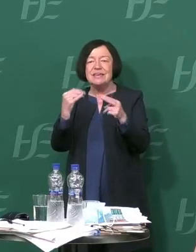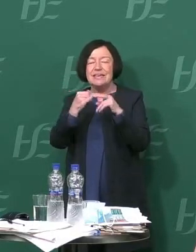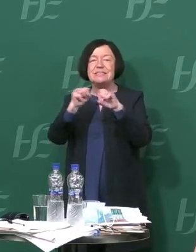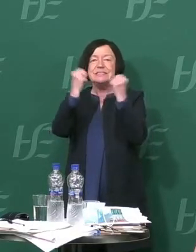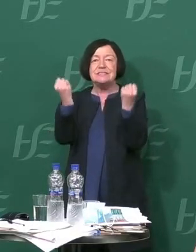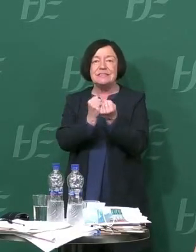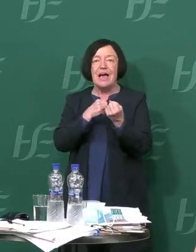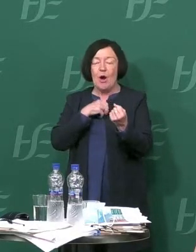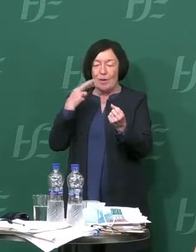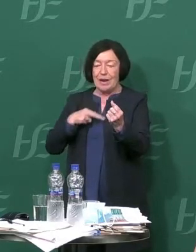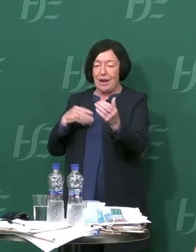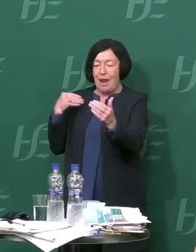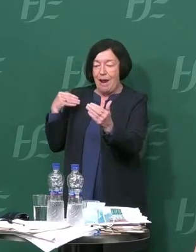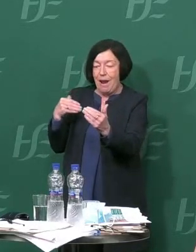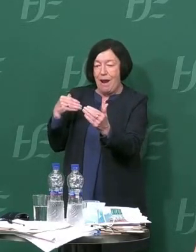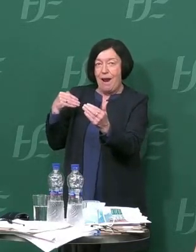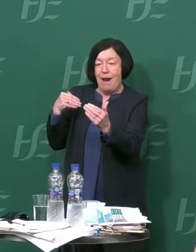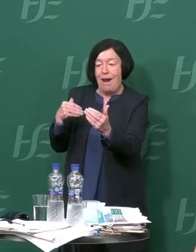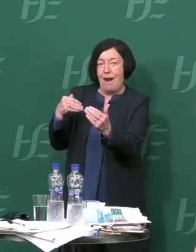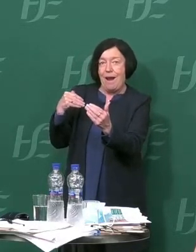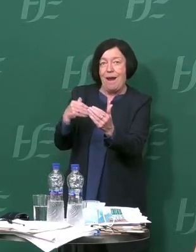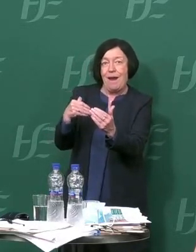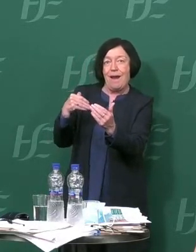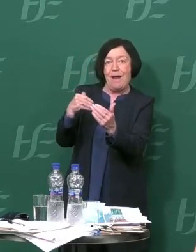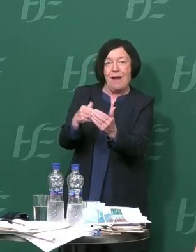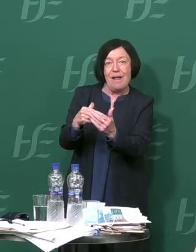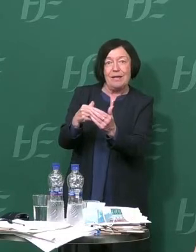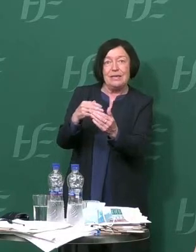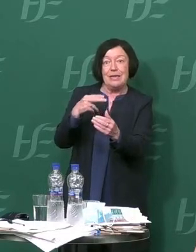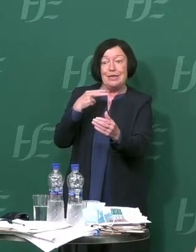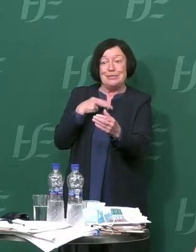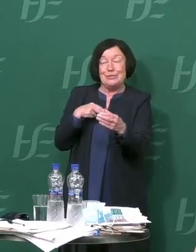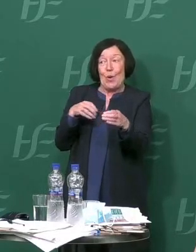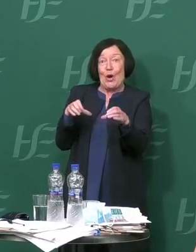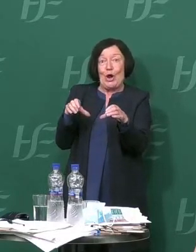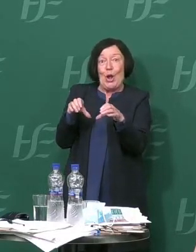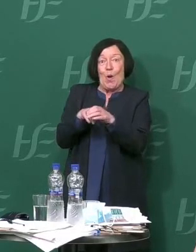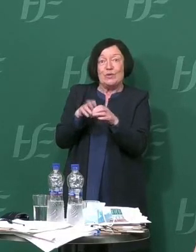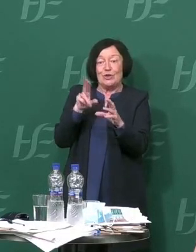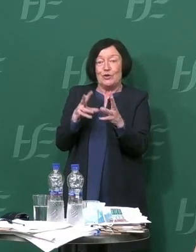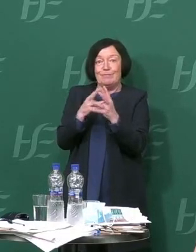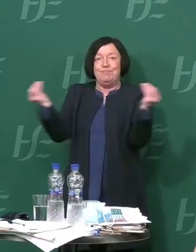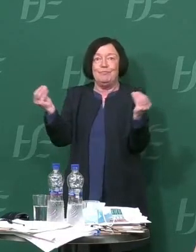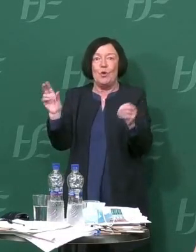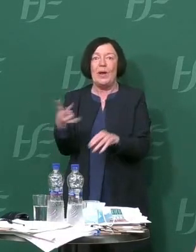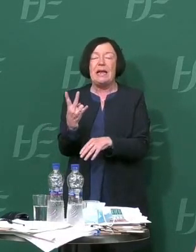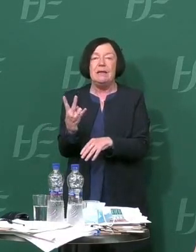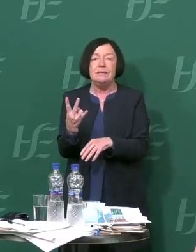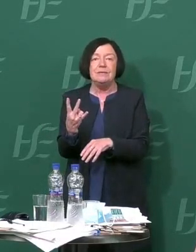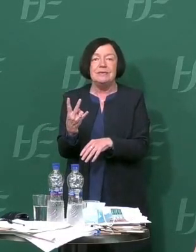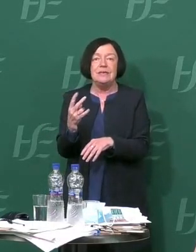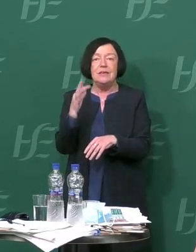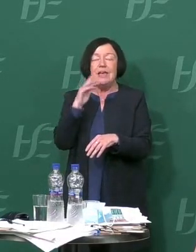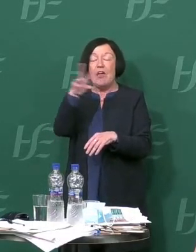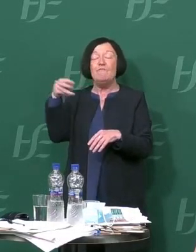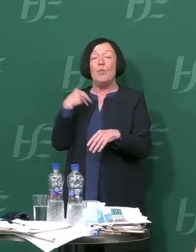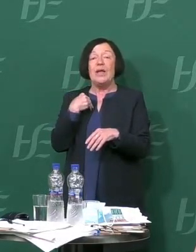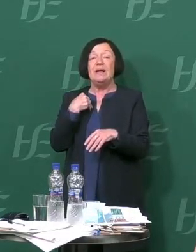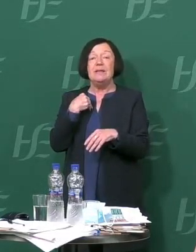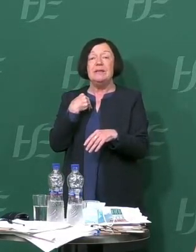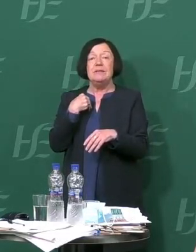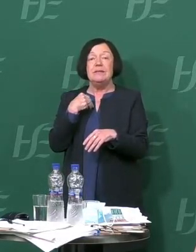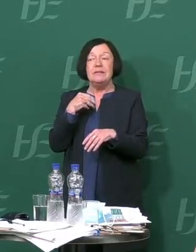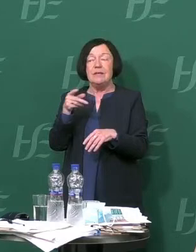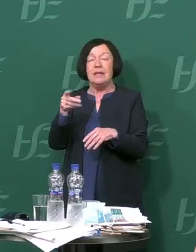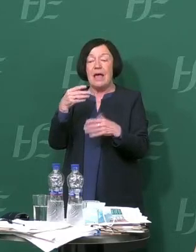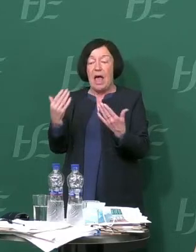we're creeping closer and closer to that. But it's so close, it equally could slip away very quickly. So I think the